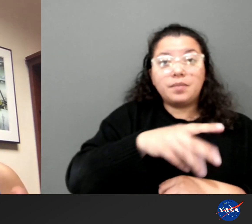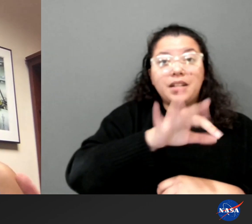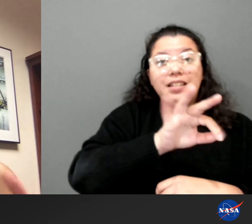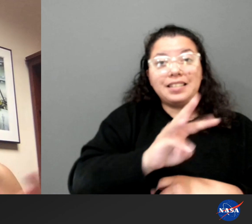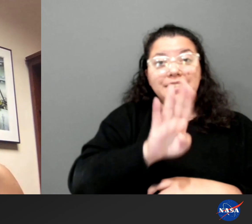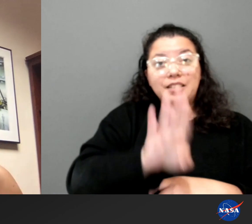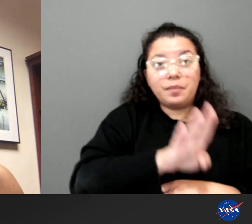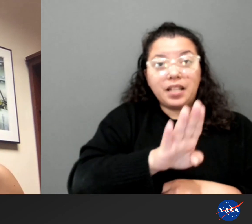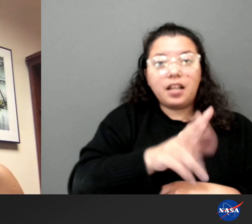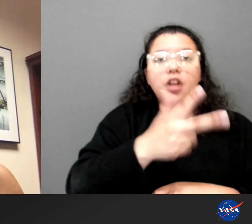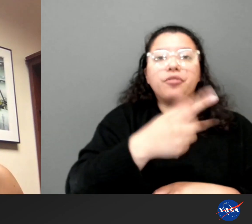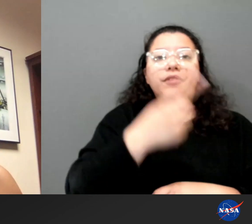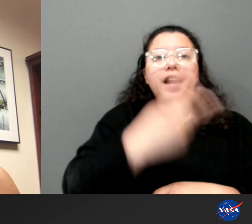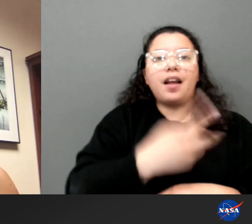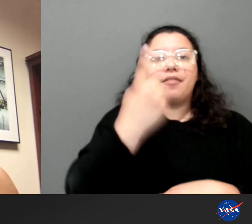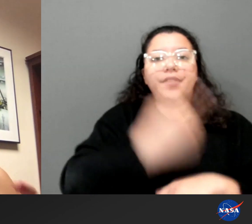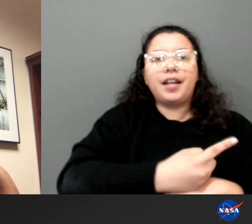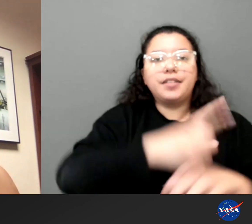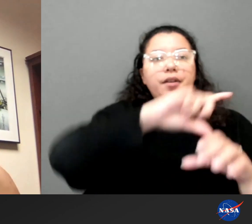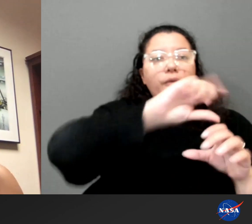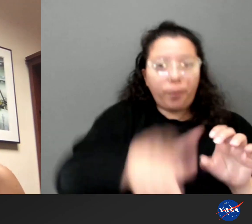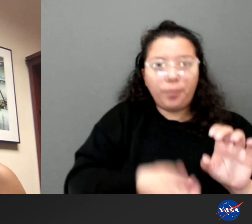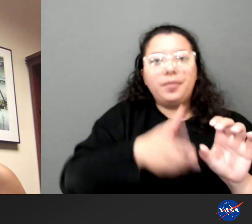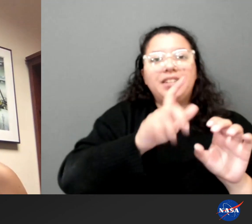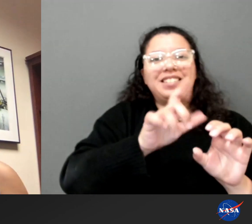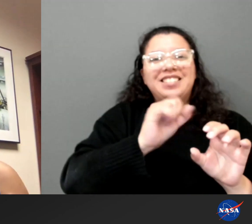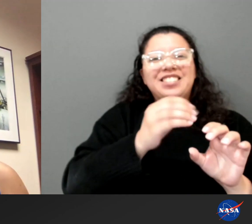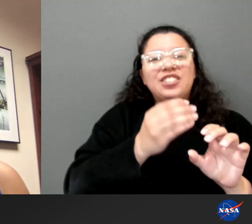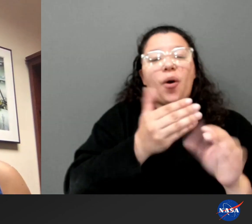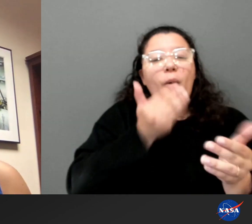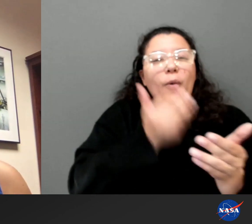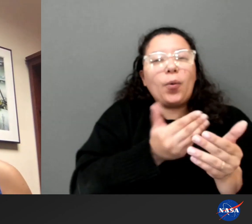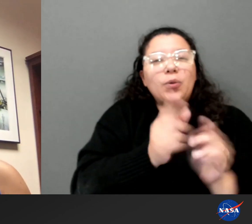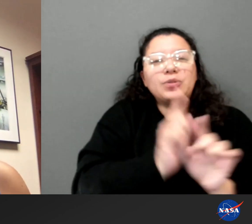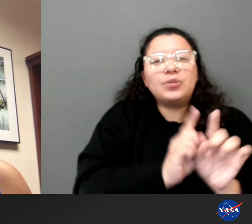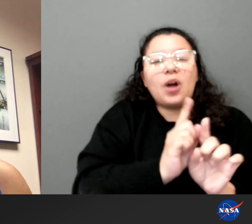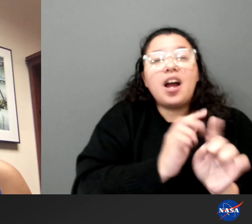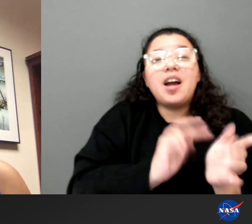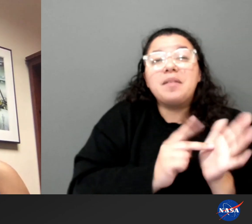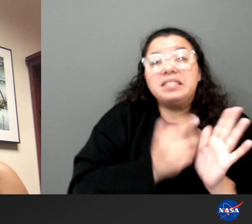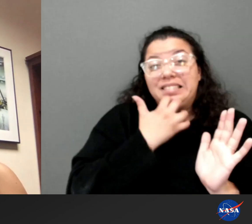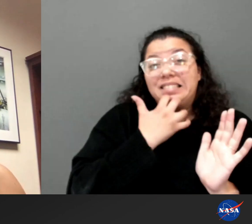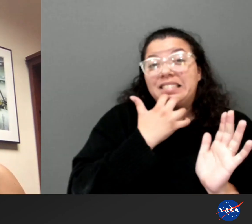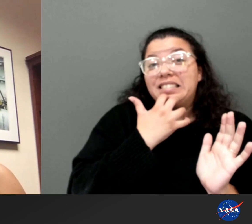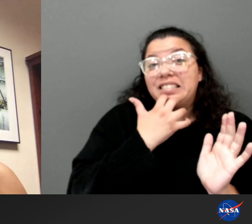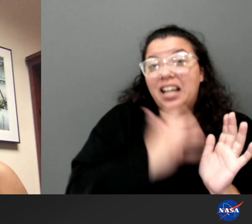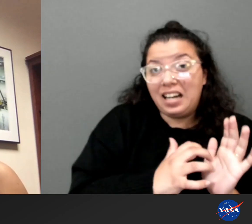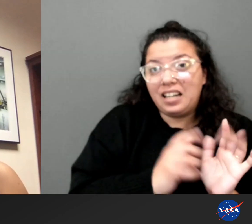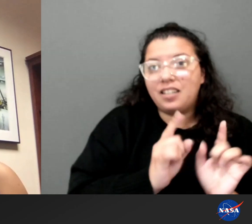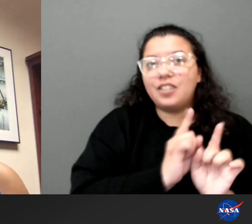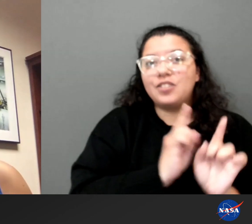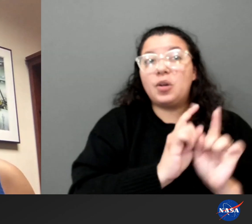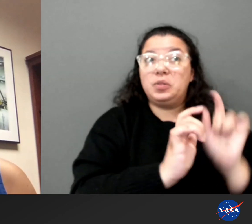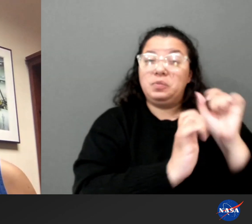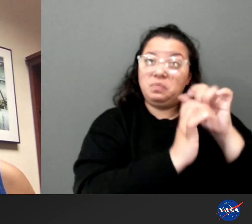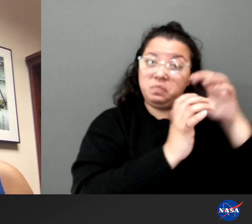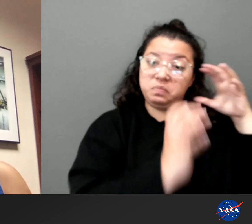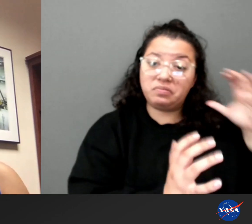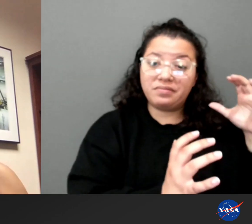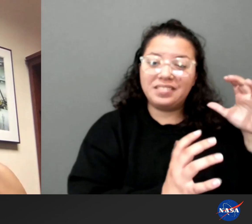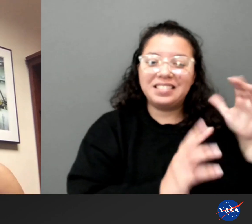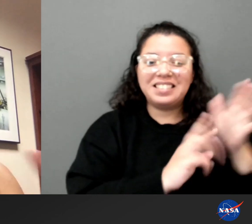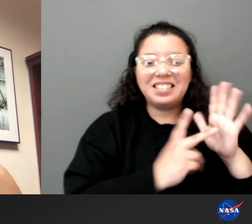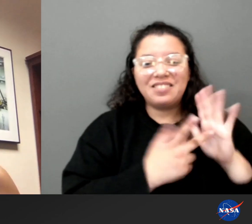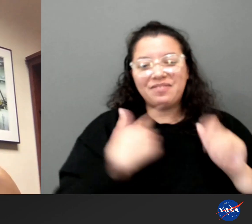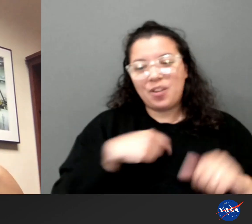sun. So it's very close to its star. It's very warm. It's giant. So it's not expected to be a place